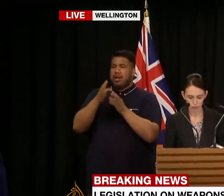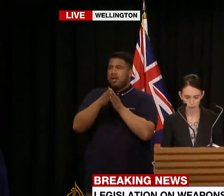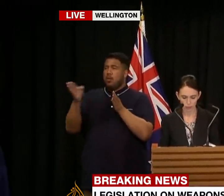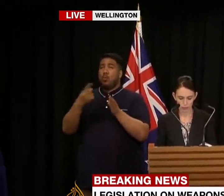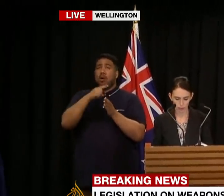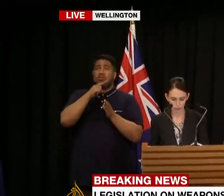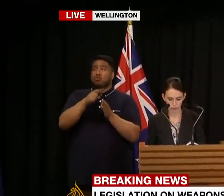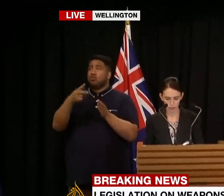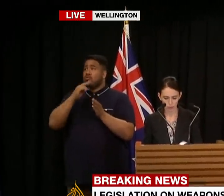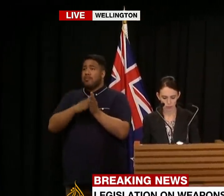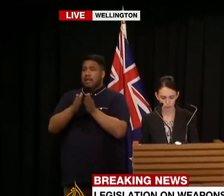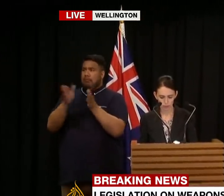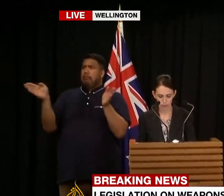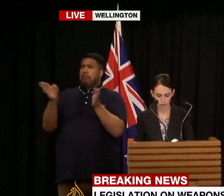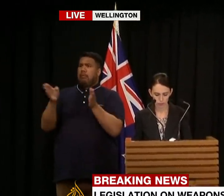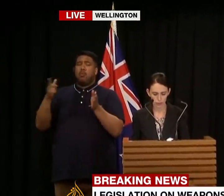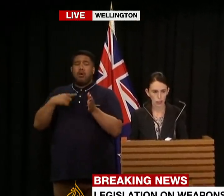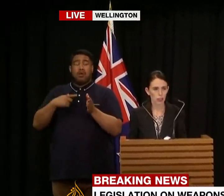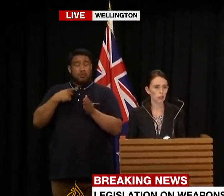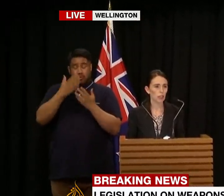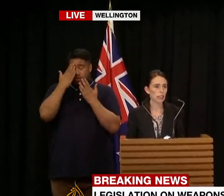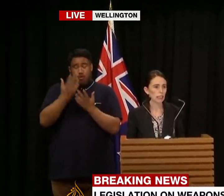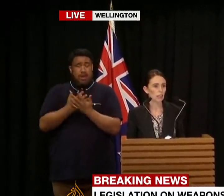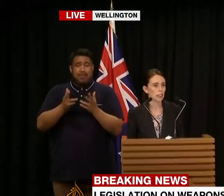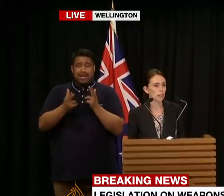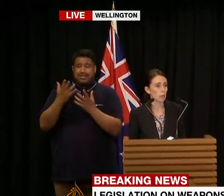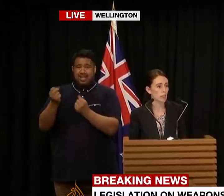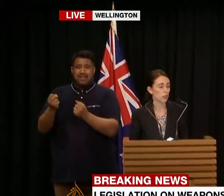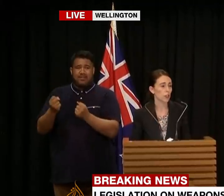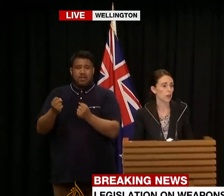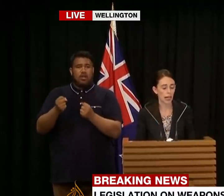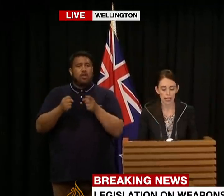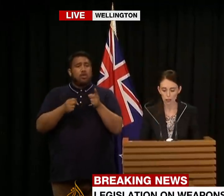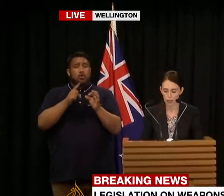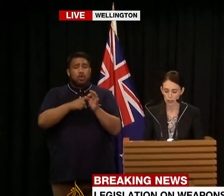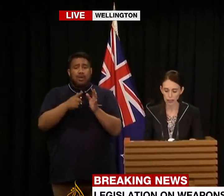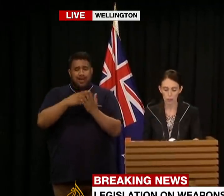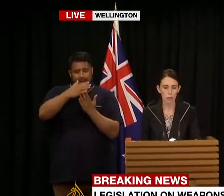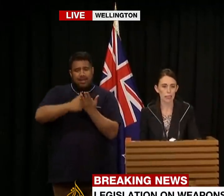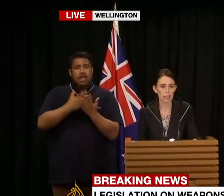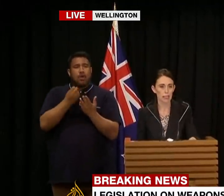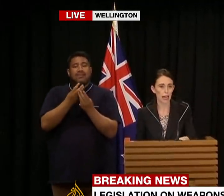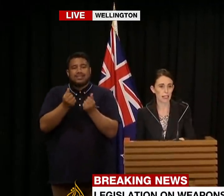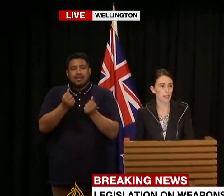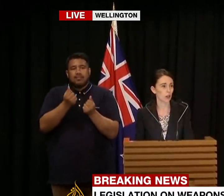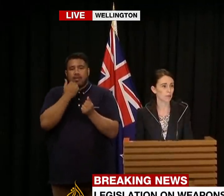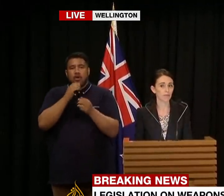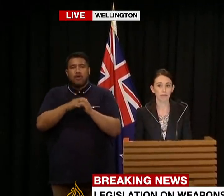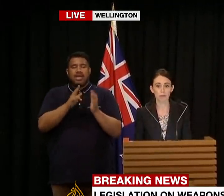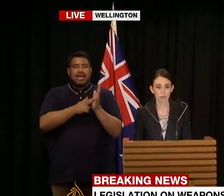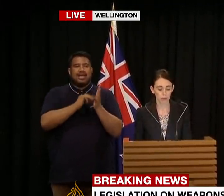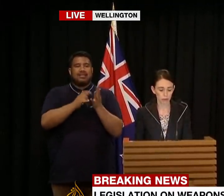gap and the reason we've got a problem is we just have no idea. You've got an indicative set of numbers in your Q&A around MSSA,